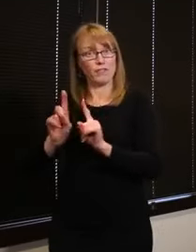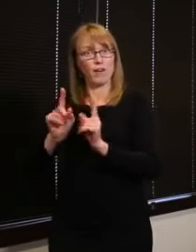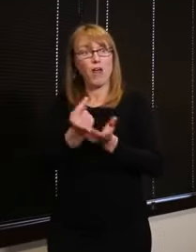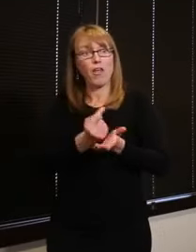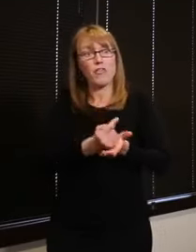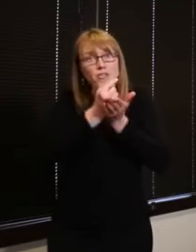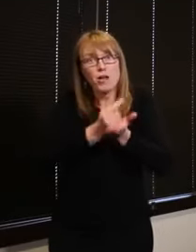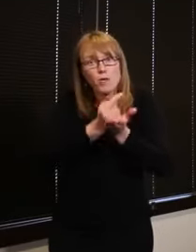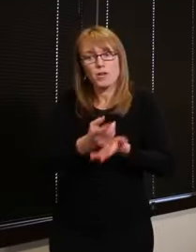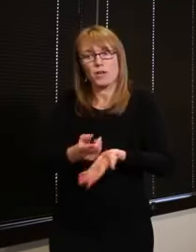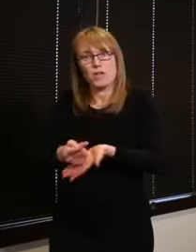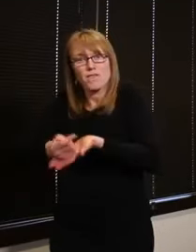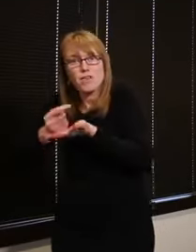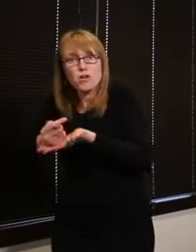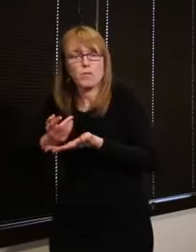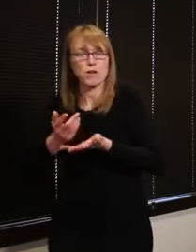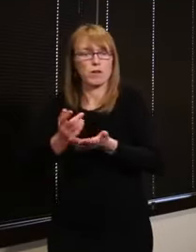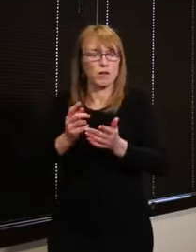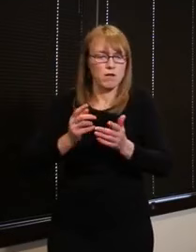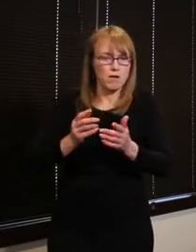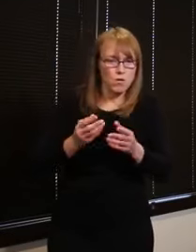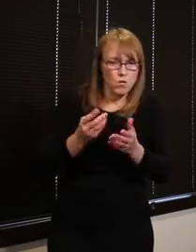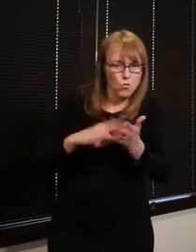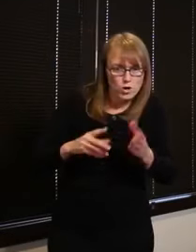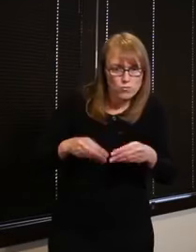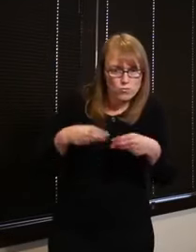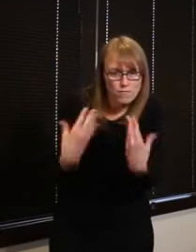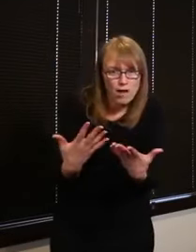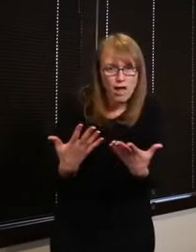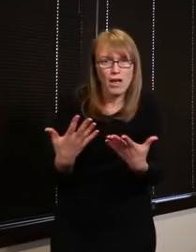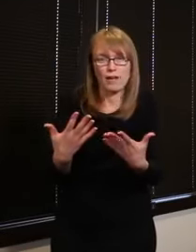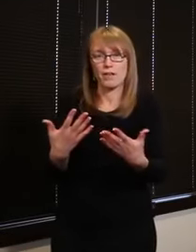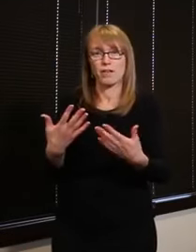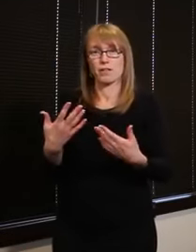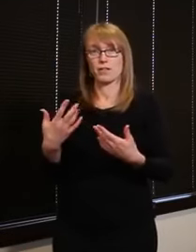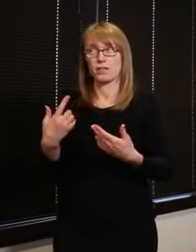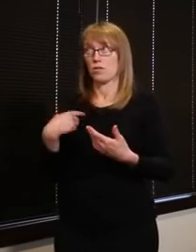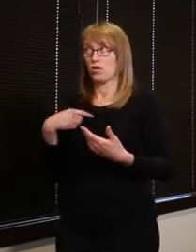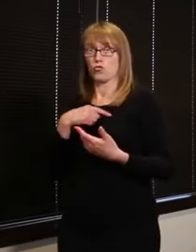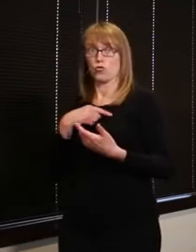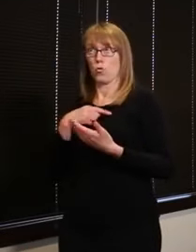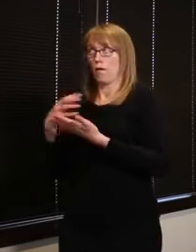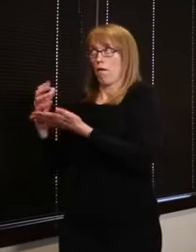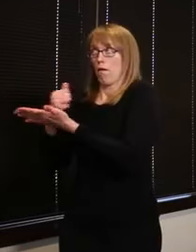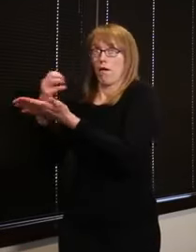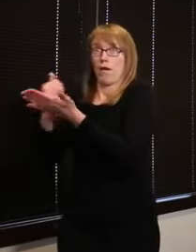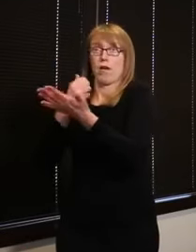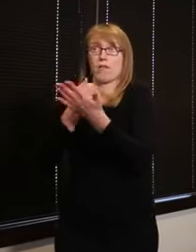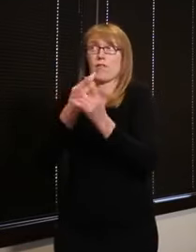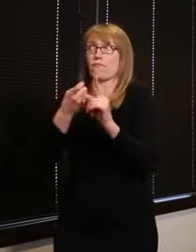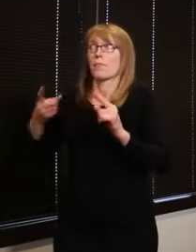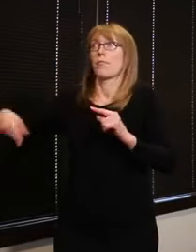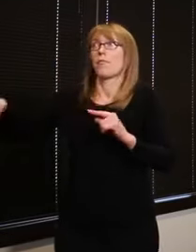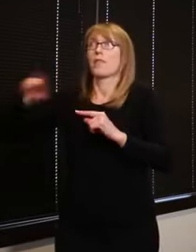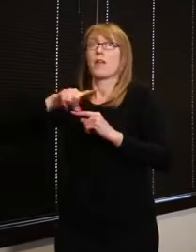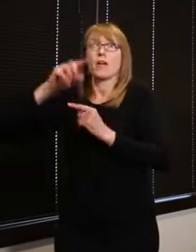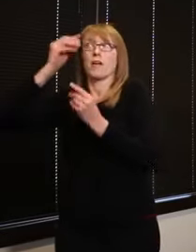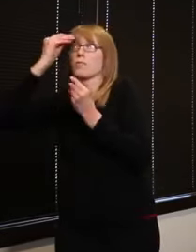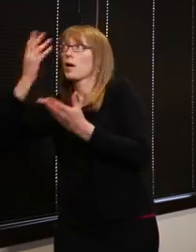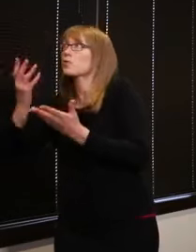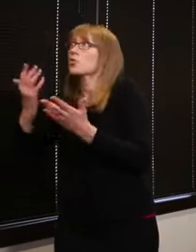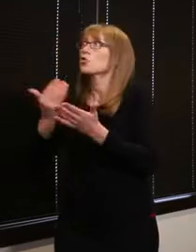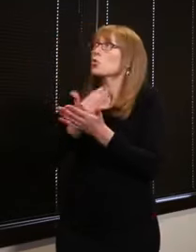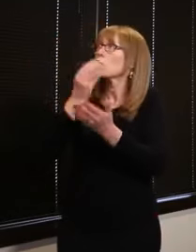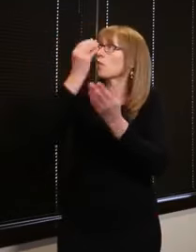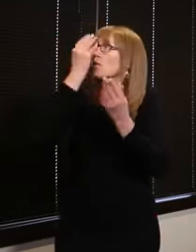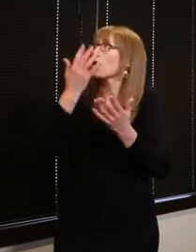we're benefiting from their experiences from a week, 2 weeks ago. And so some of the therapies that we are